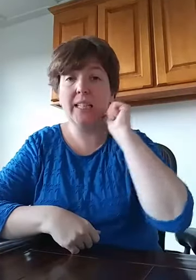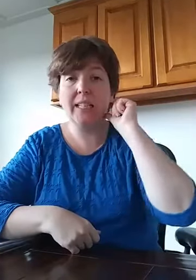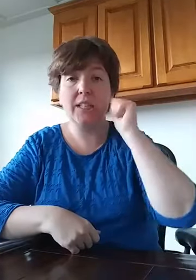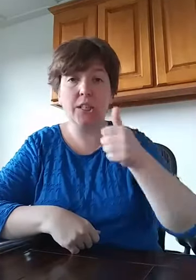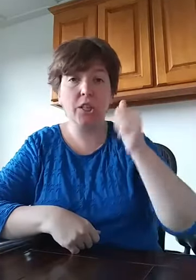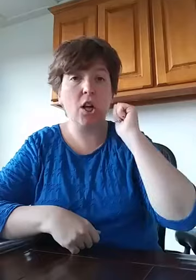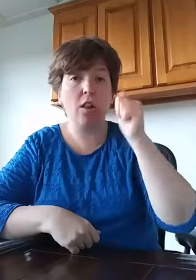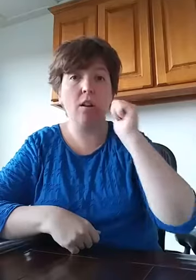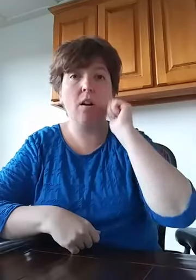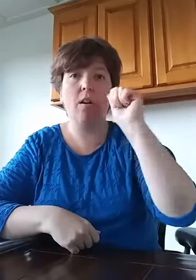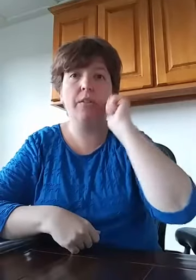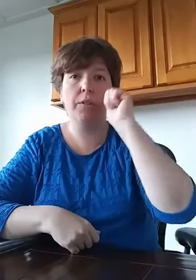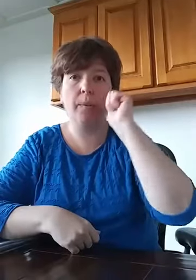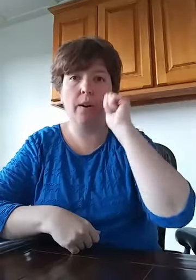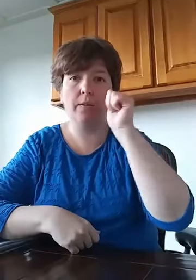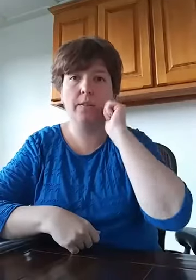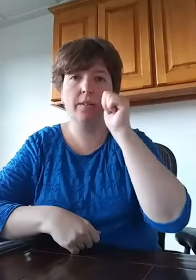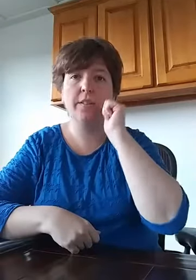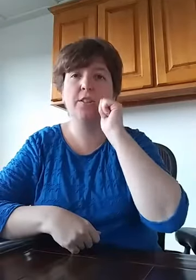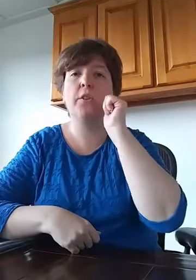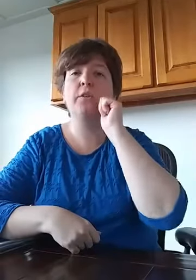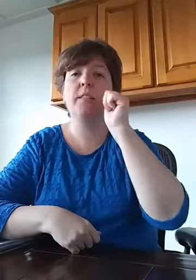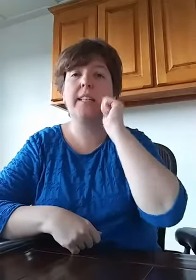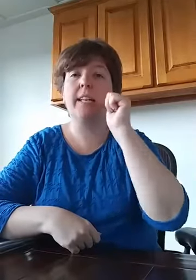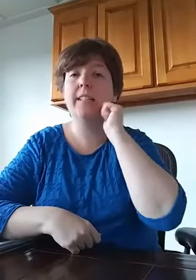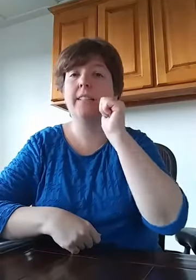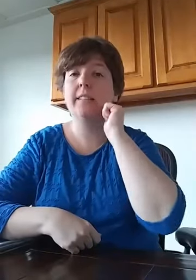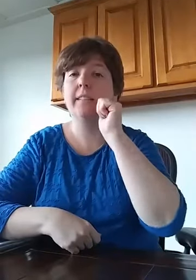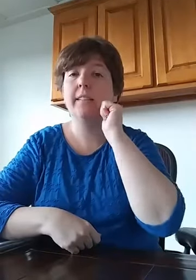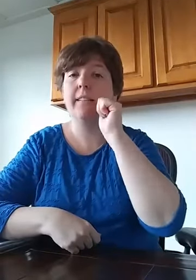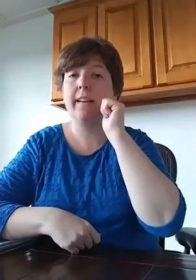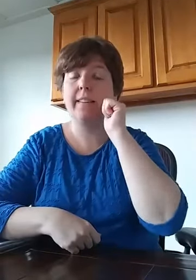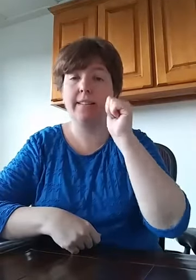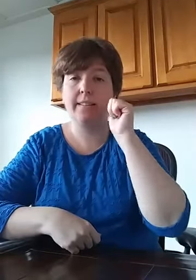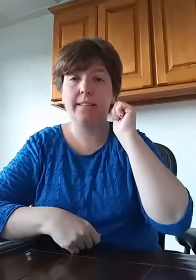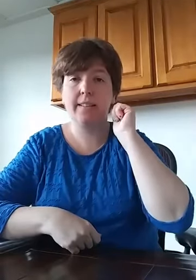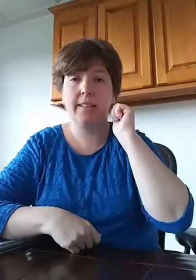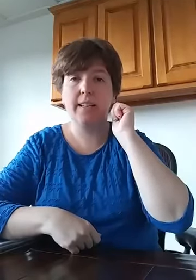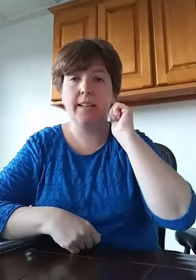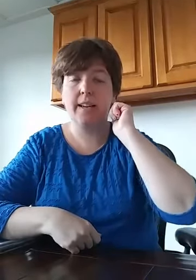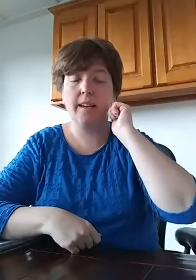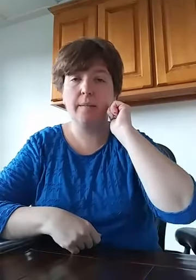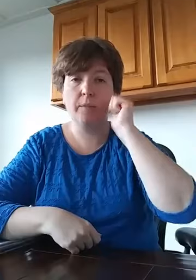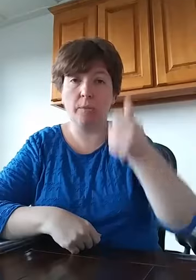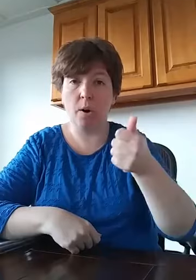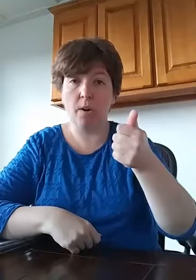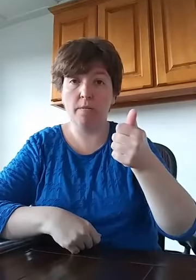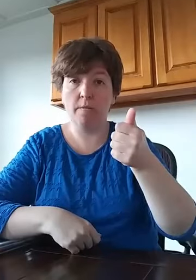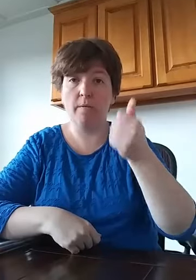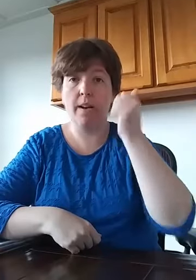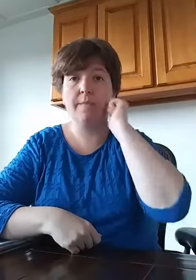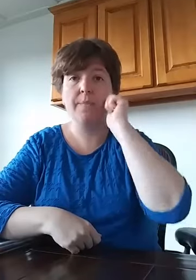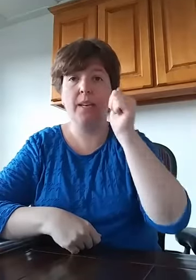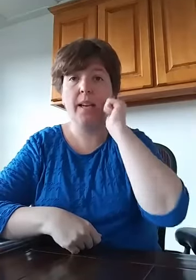is all the tomorrows. So you'll see it like this. Tomorrow, right?